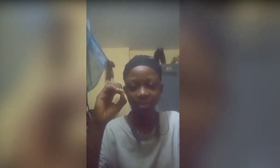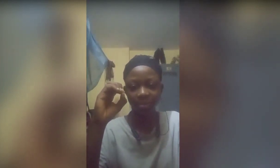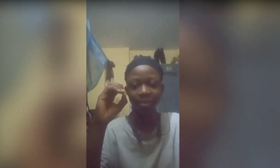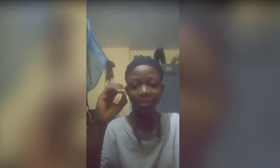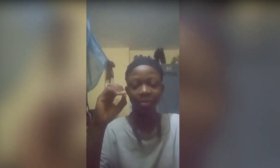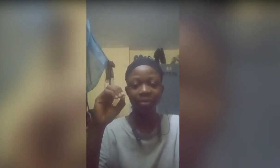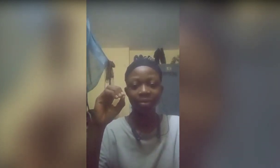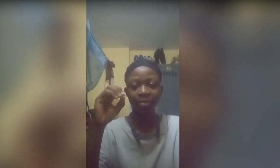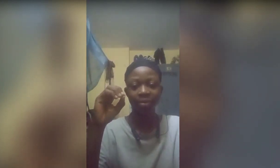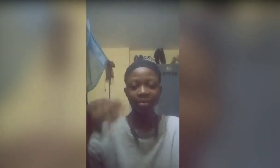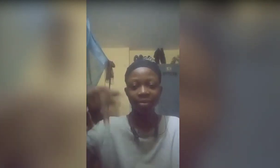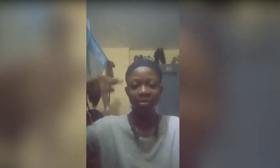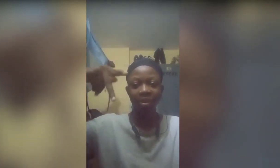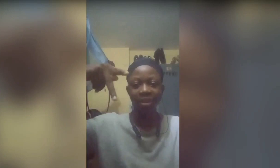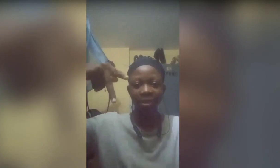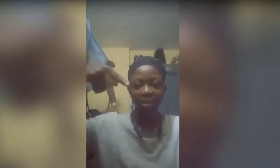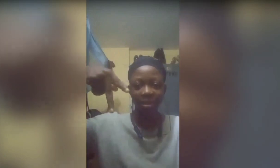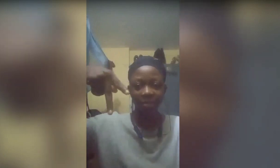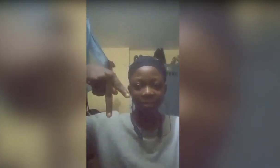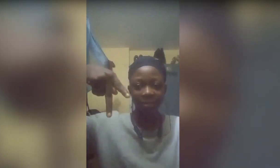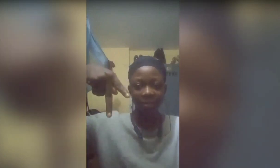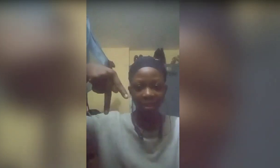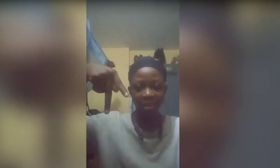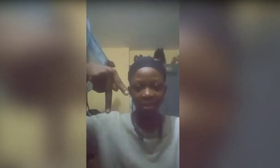P, P, Q,